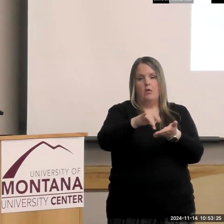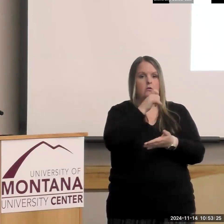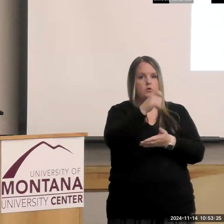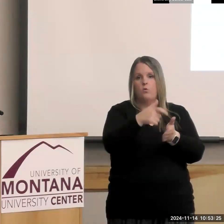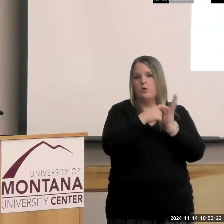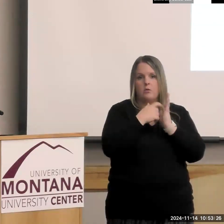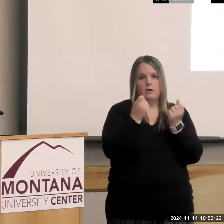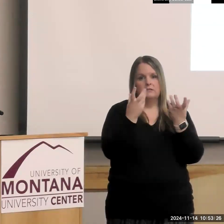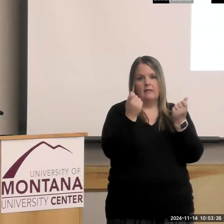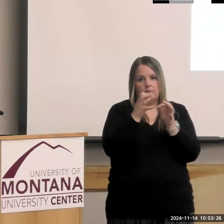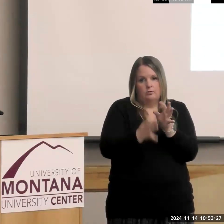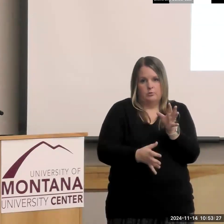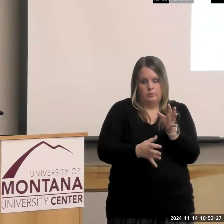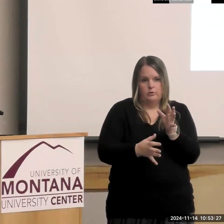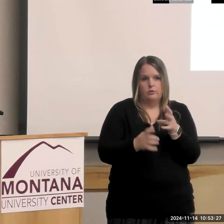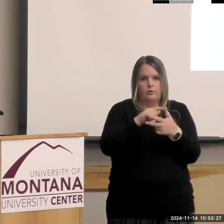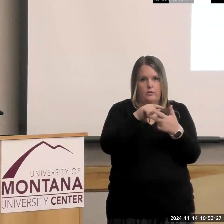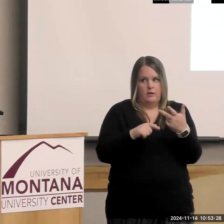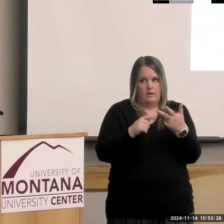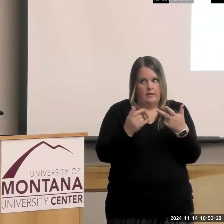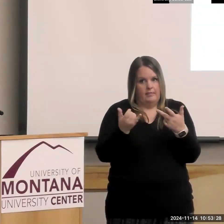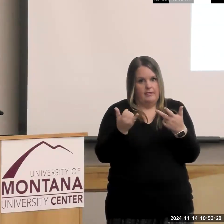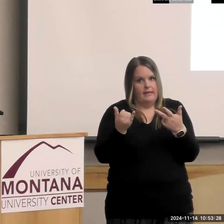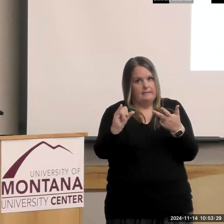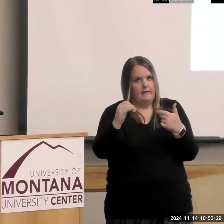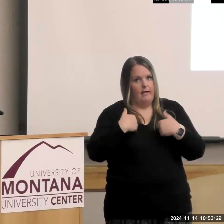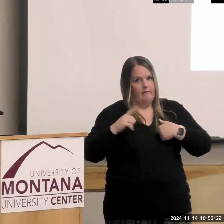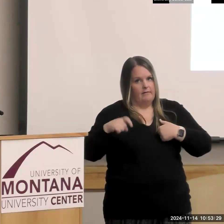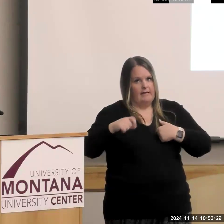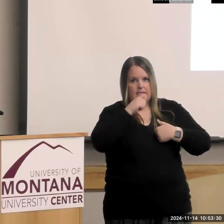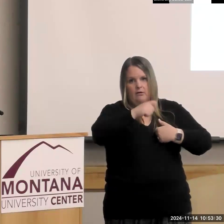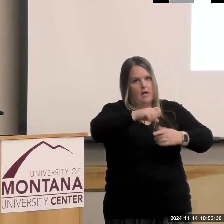interpreter, they still have needs that are being unaddressed, right?